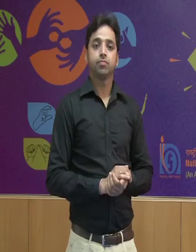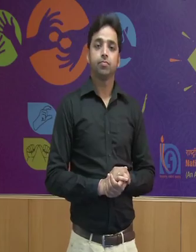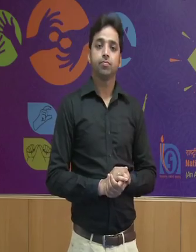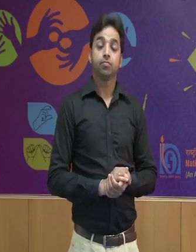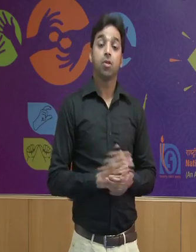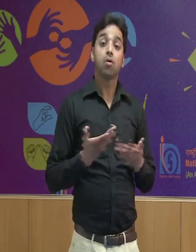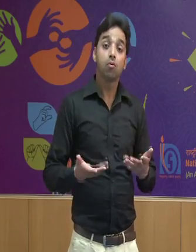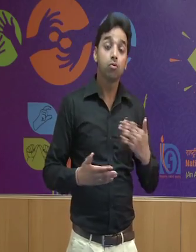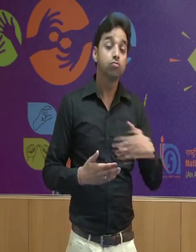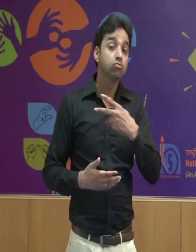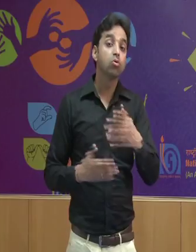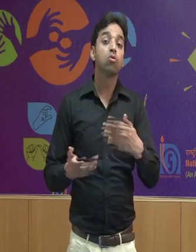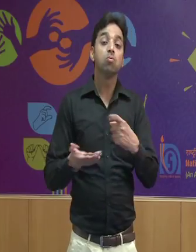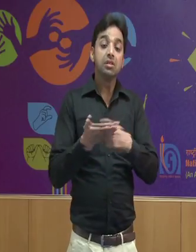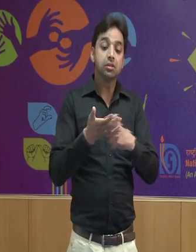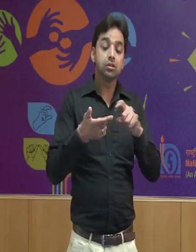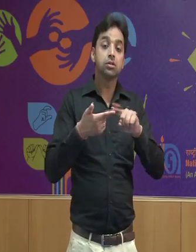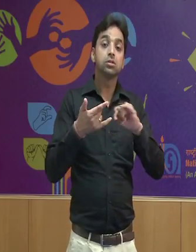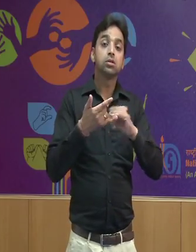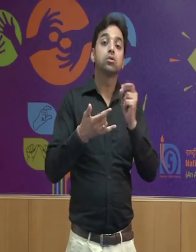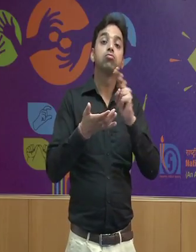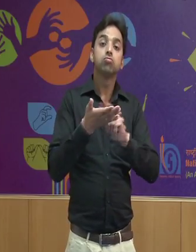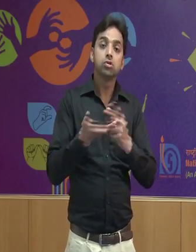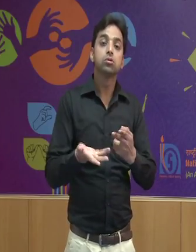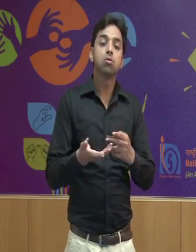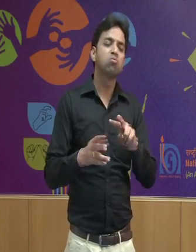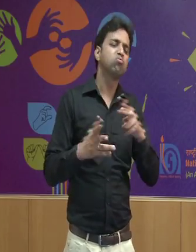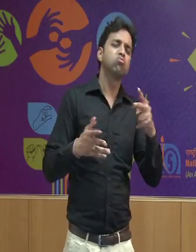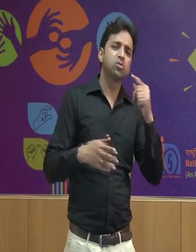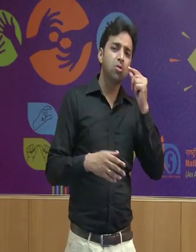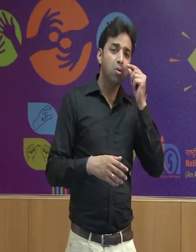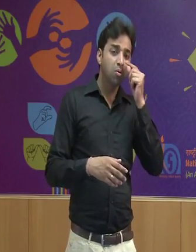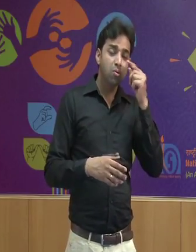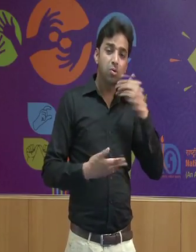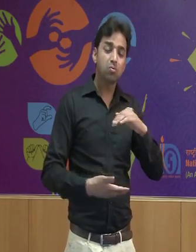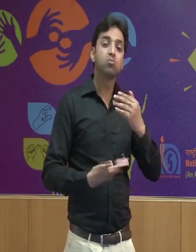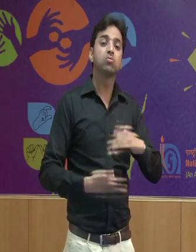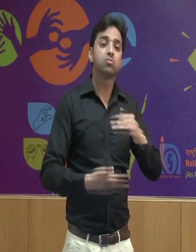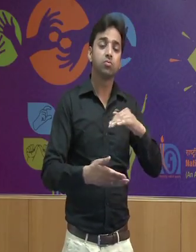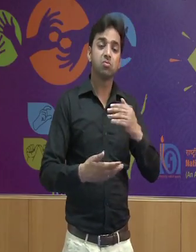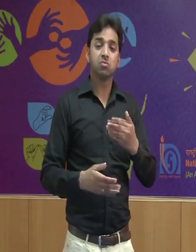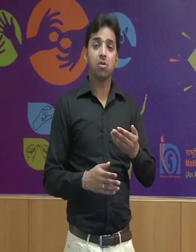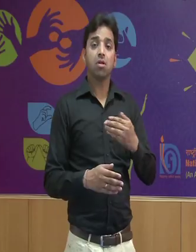Because of all these reasons, many female babies are killed even before they are born,